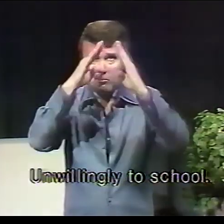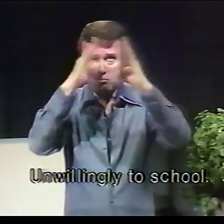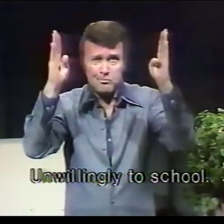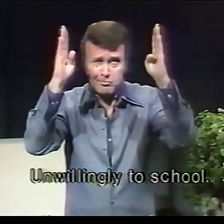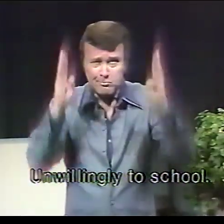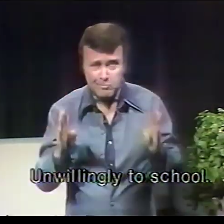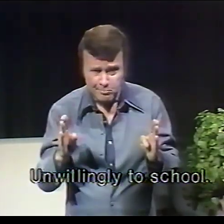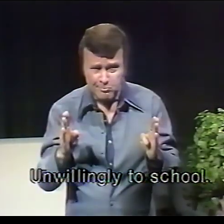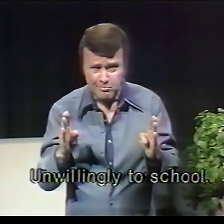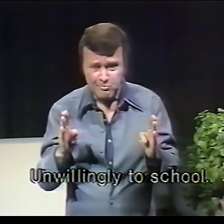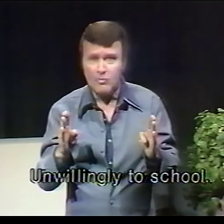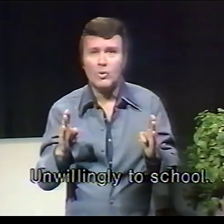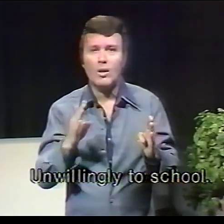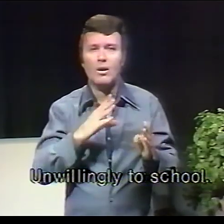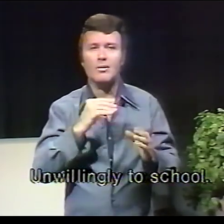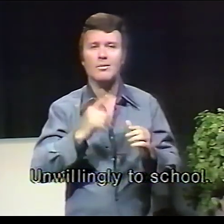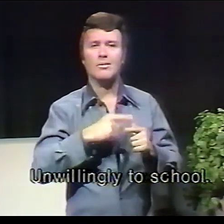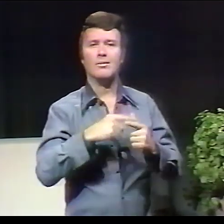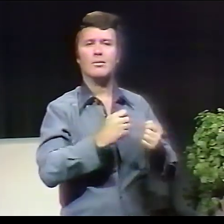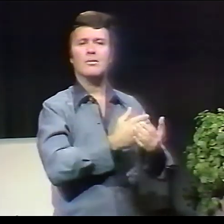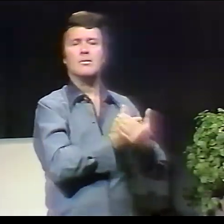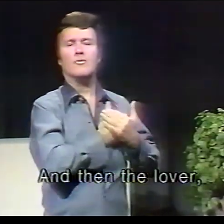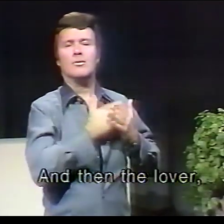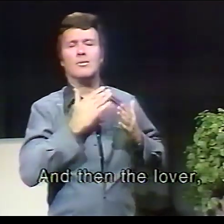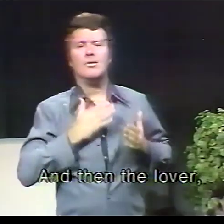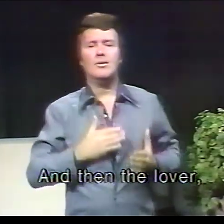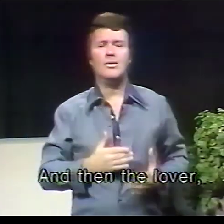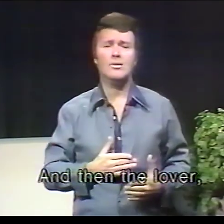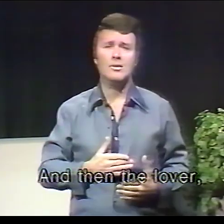unwillingly to school. Then the lover,